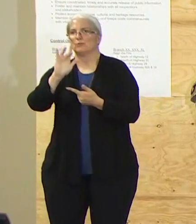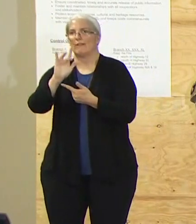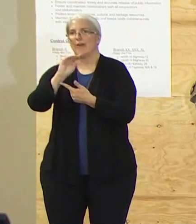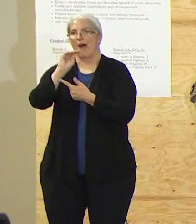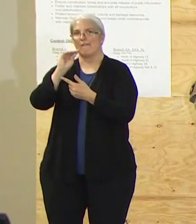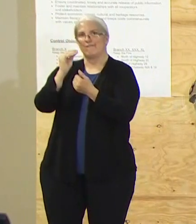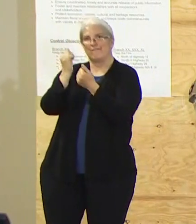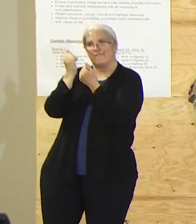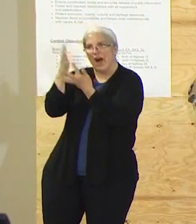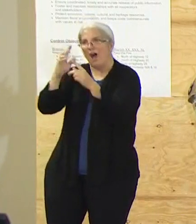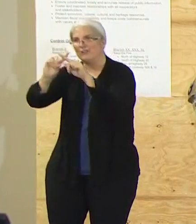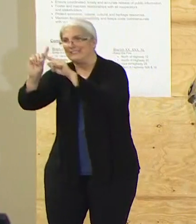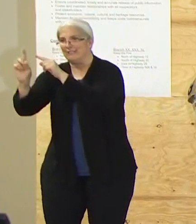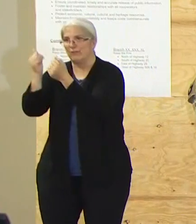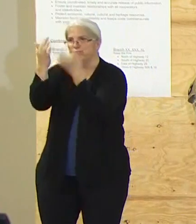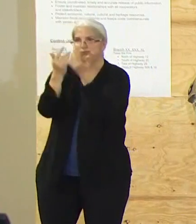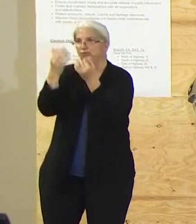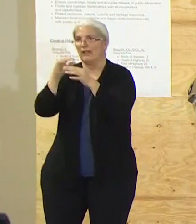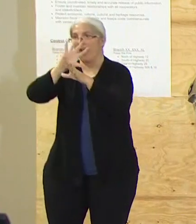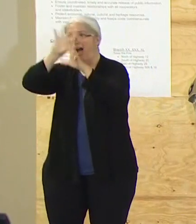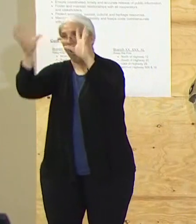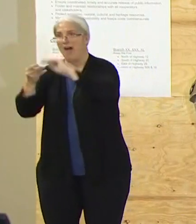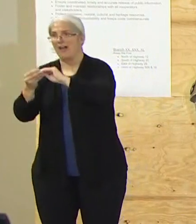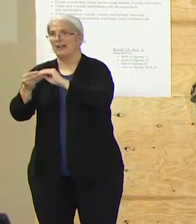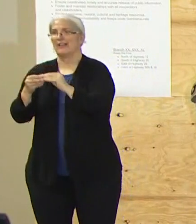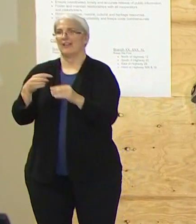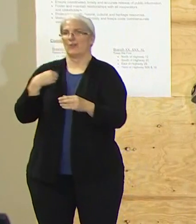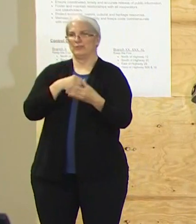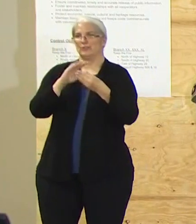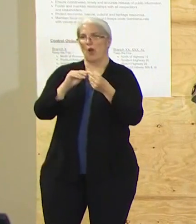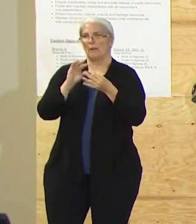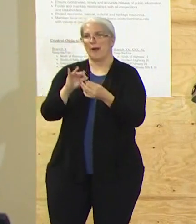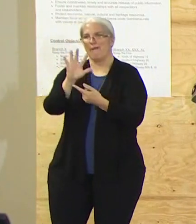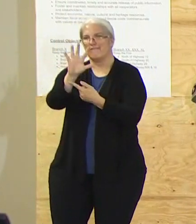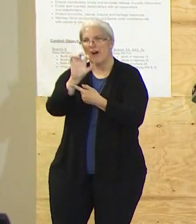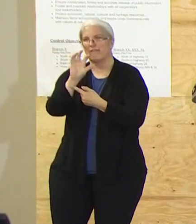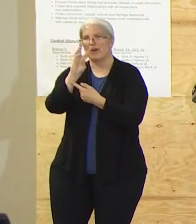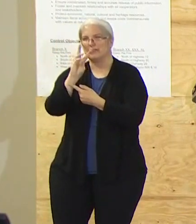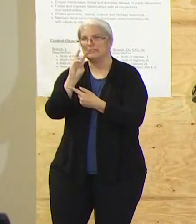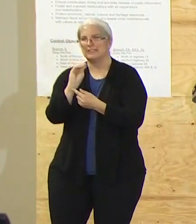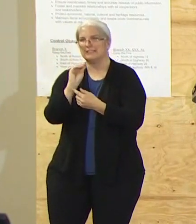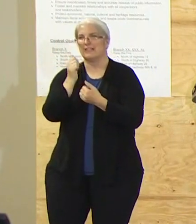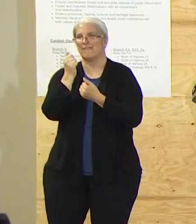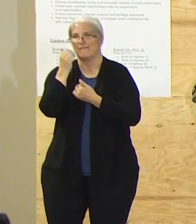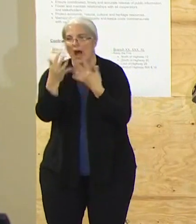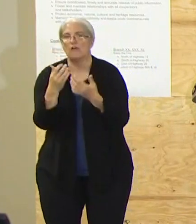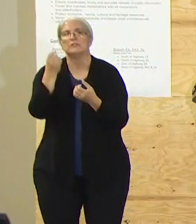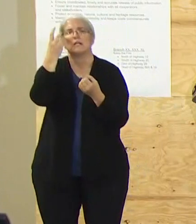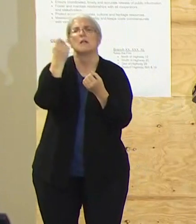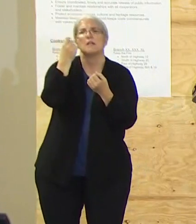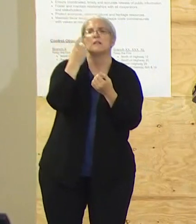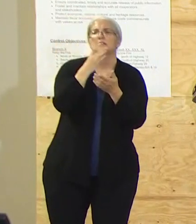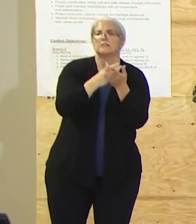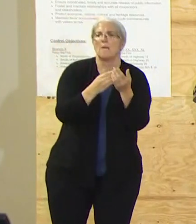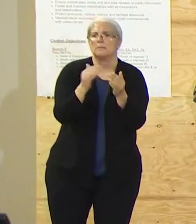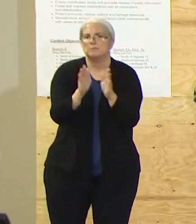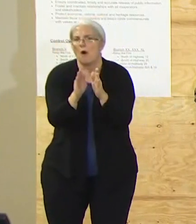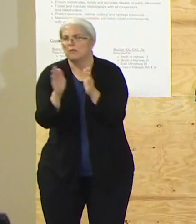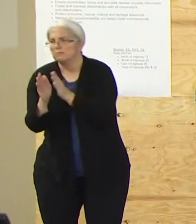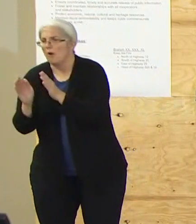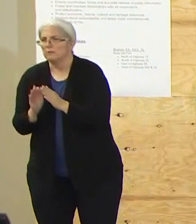the totality, 560 fires. A lot of those are smaller fires, more remote. The larger fires, the